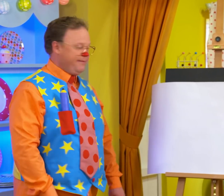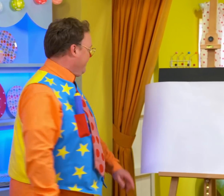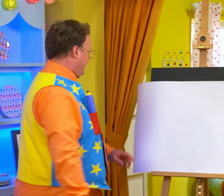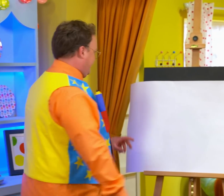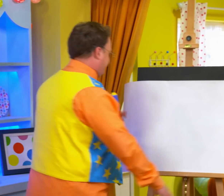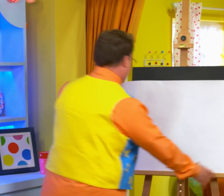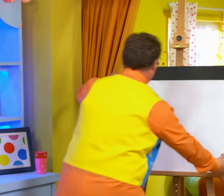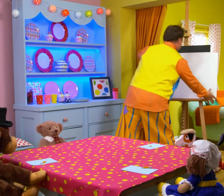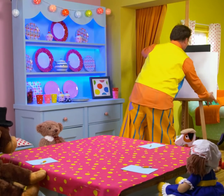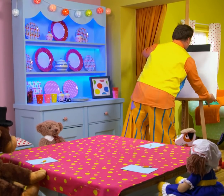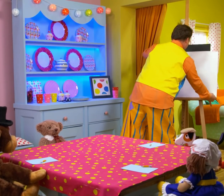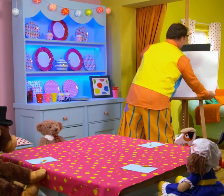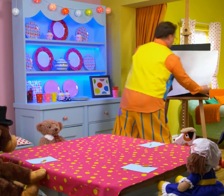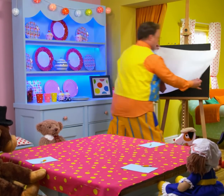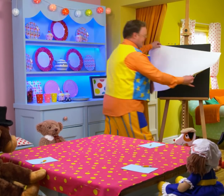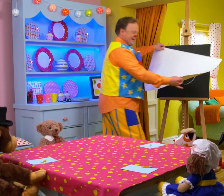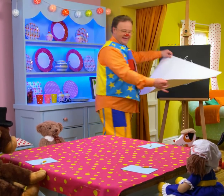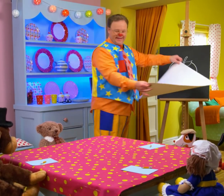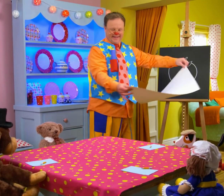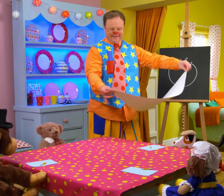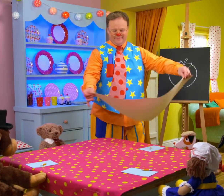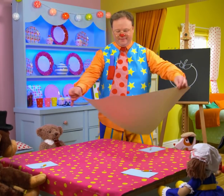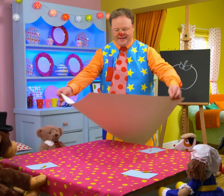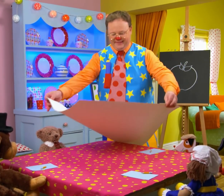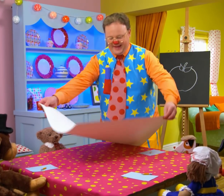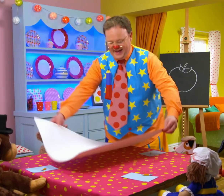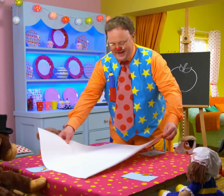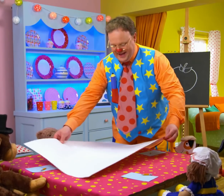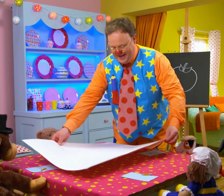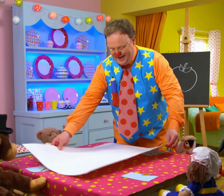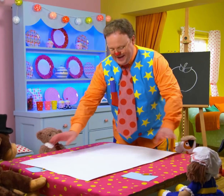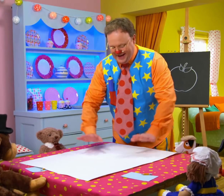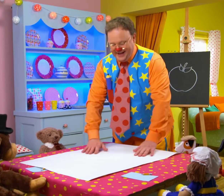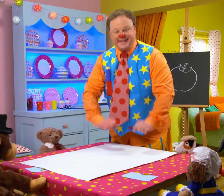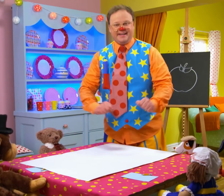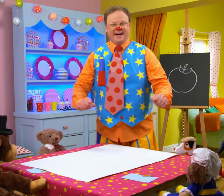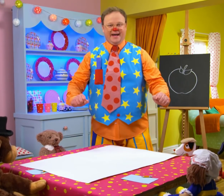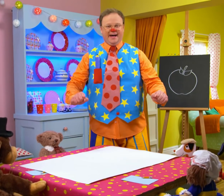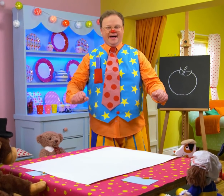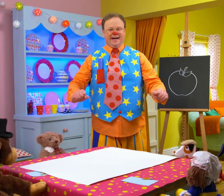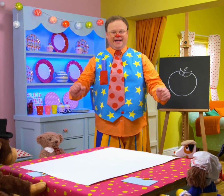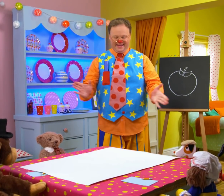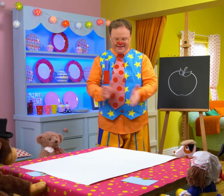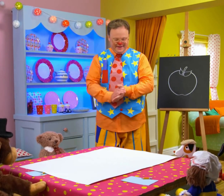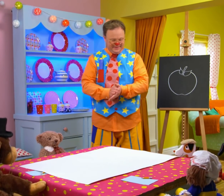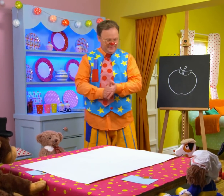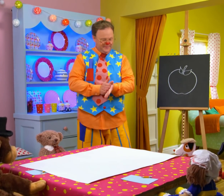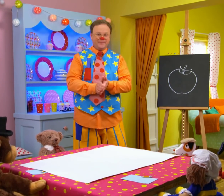some paper first. There we are. Up there. Ta-da! And what are